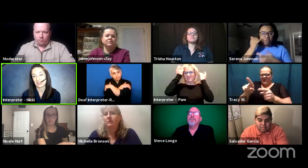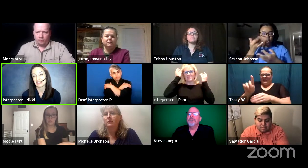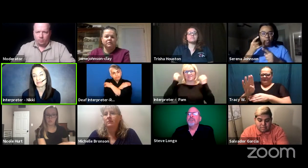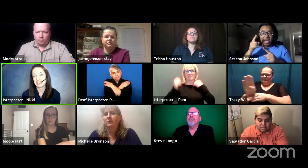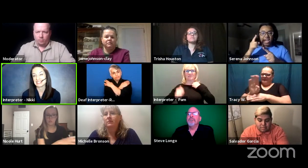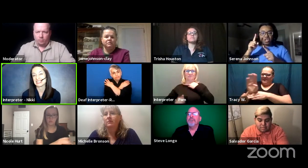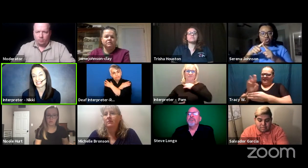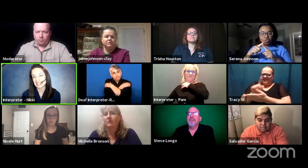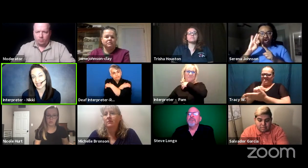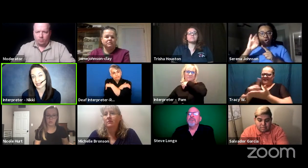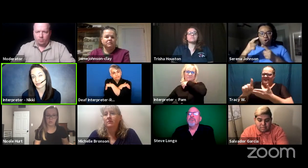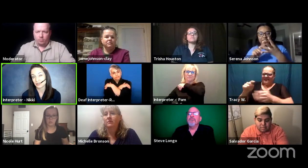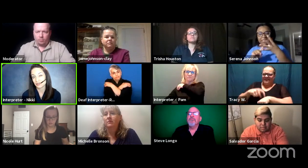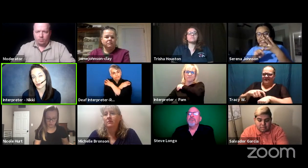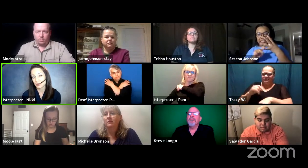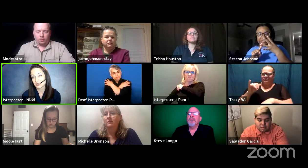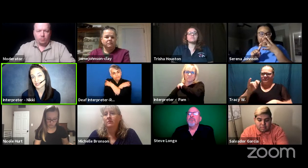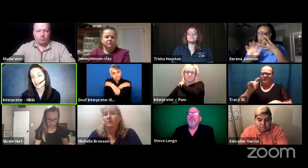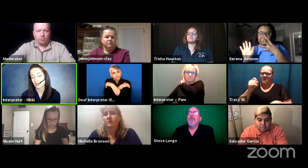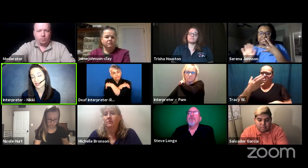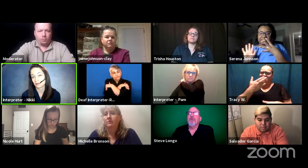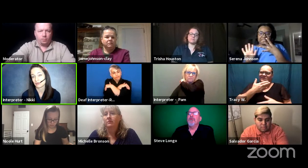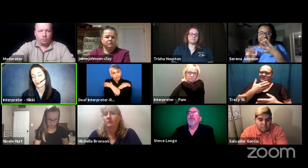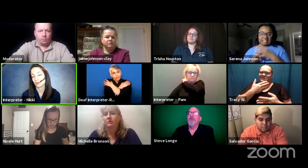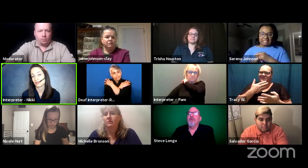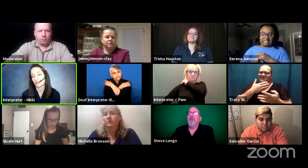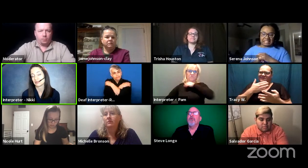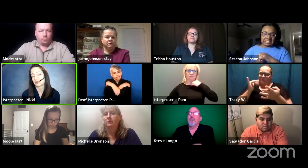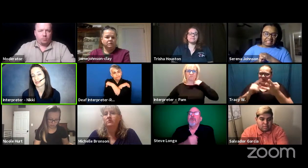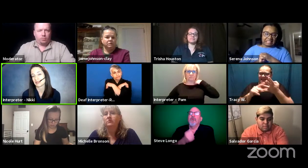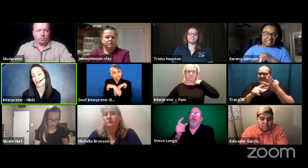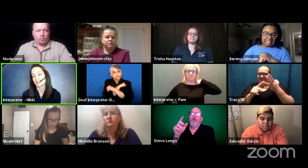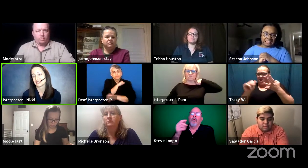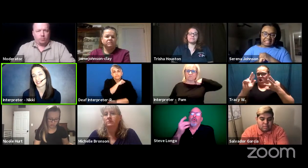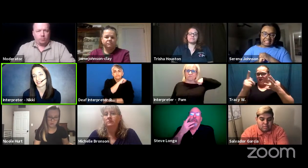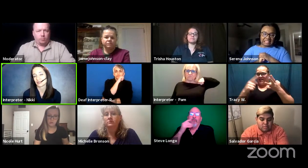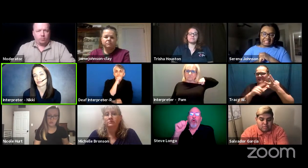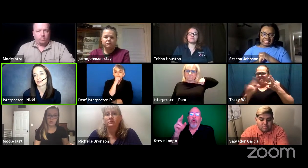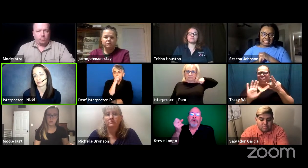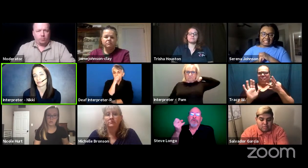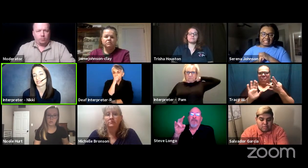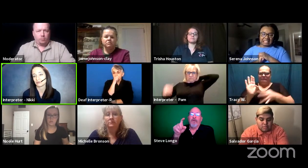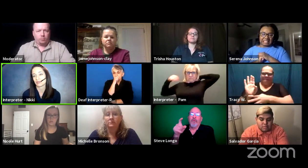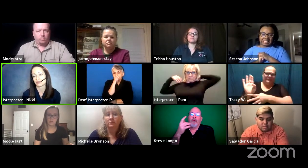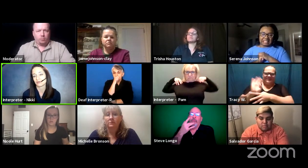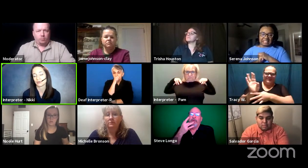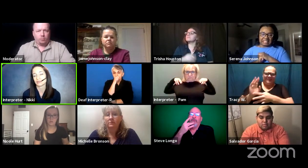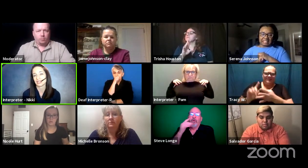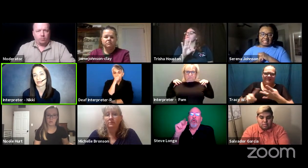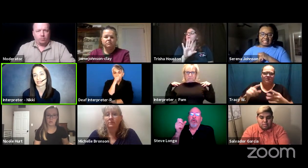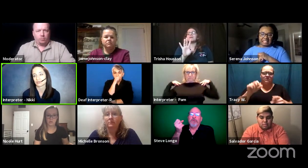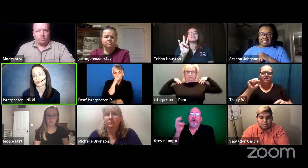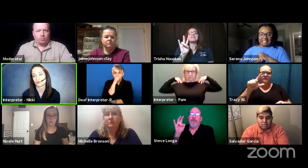very busy time for folks. If we move it later in the month in August, I think that also competes with folks getting back to school as